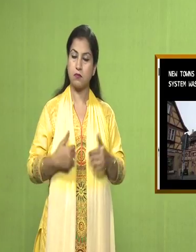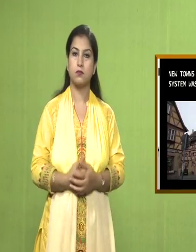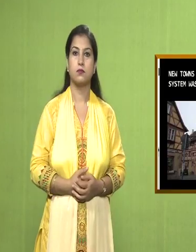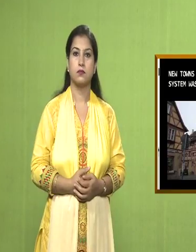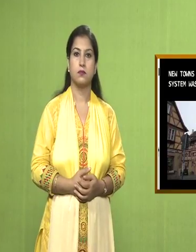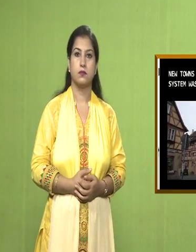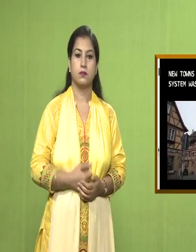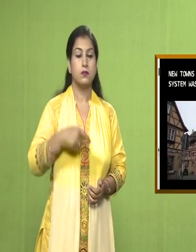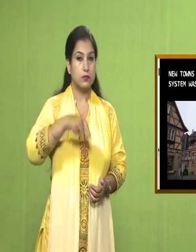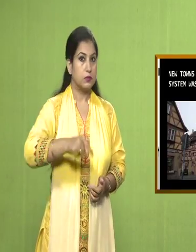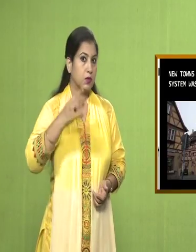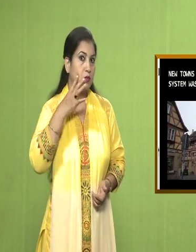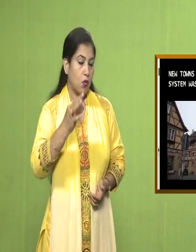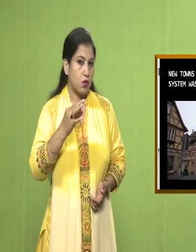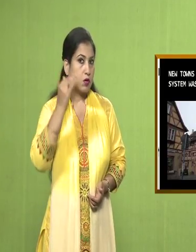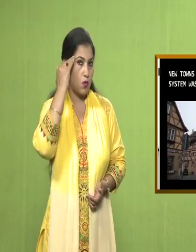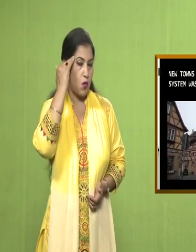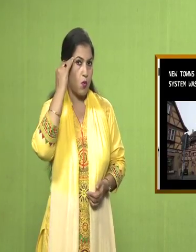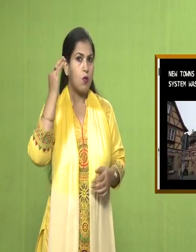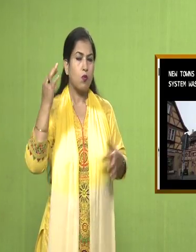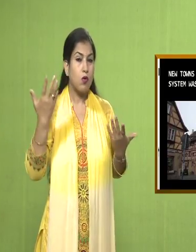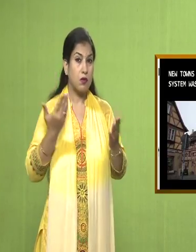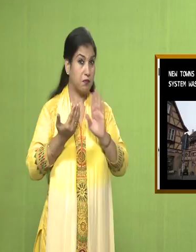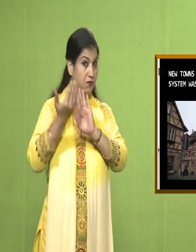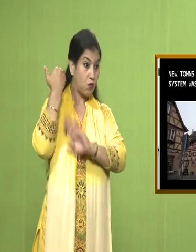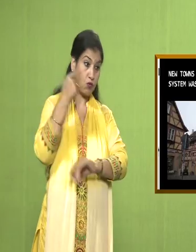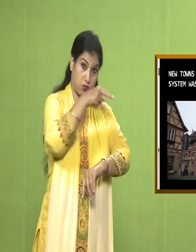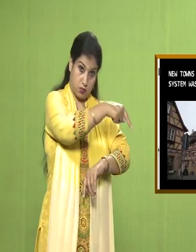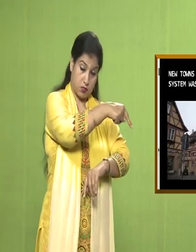it is important to note that according to the law of those period,